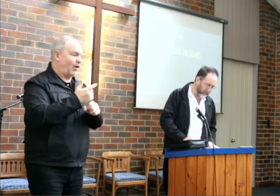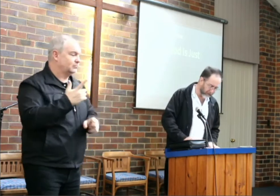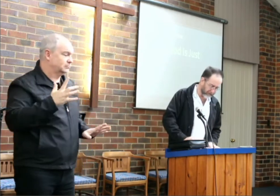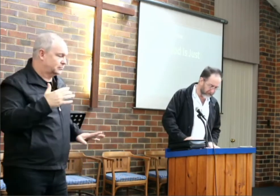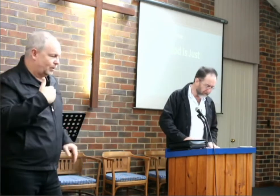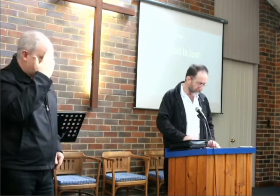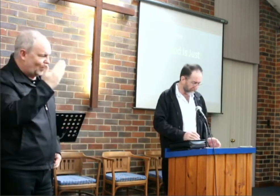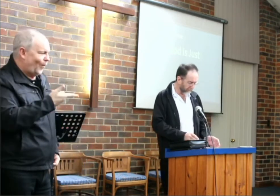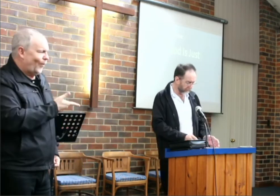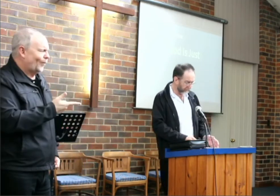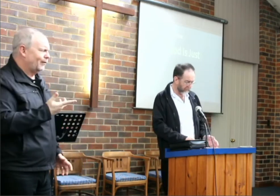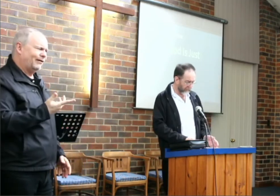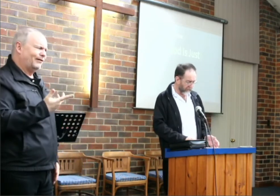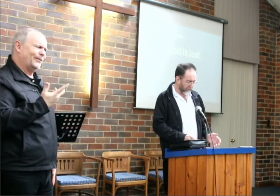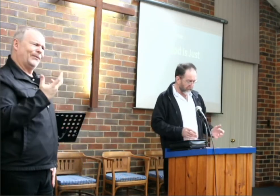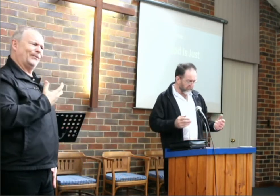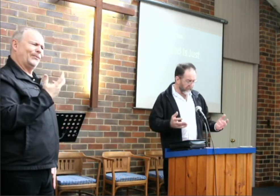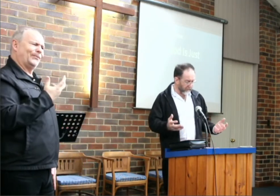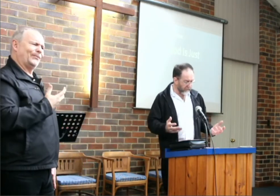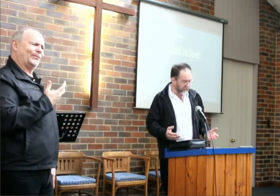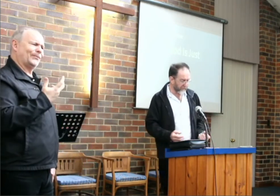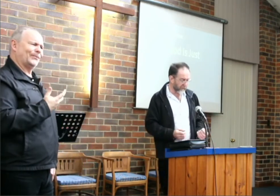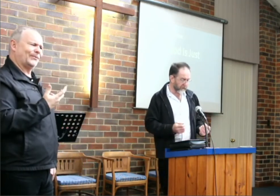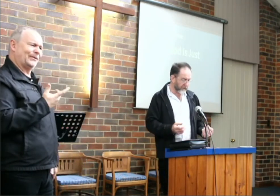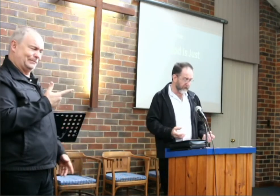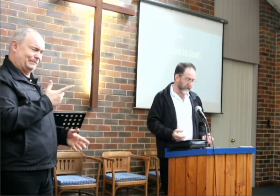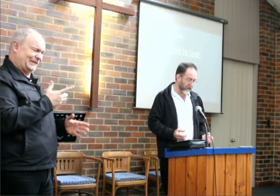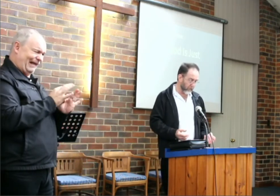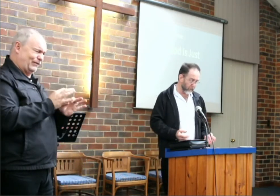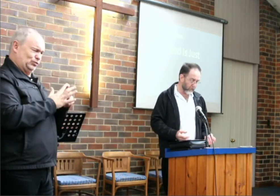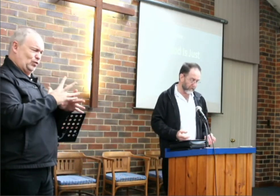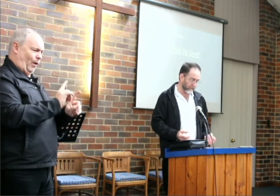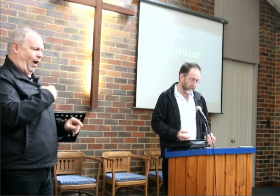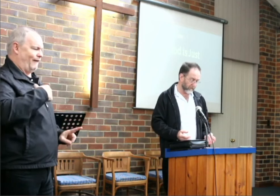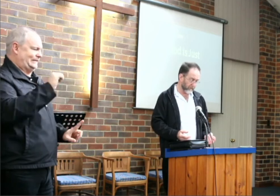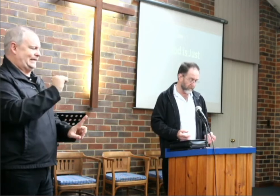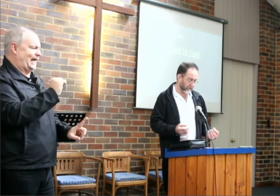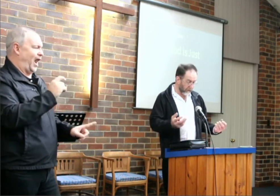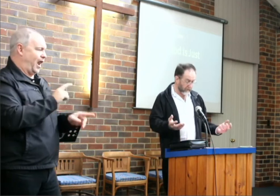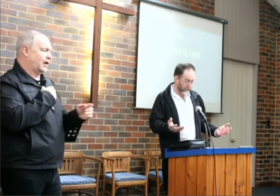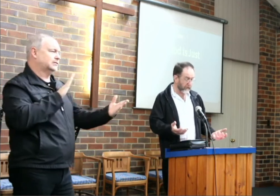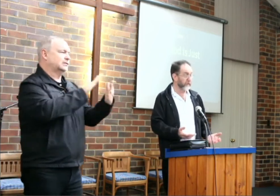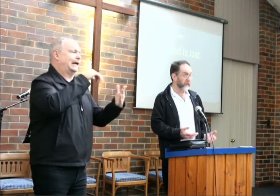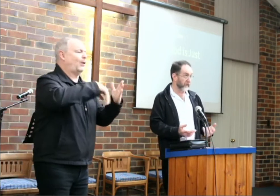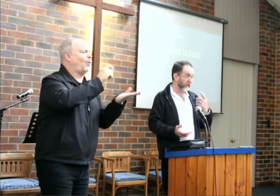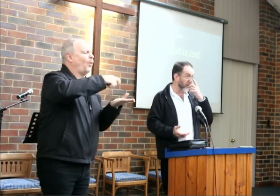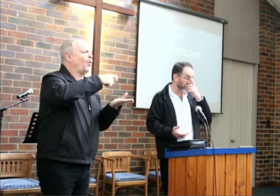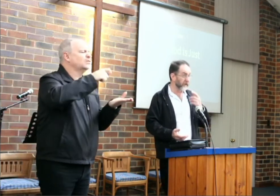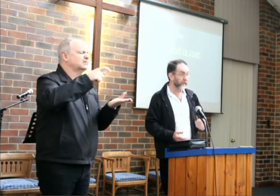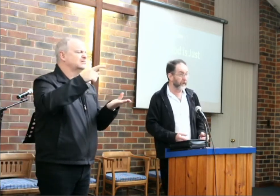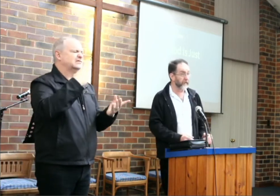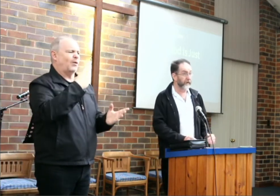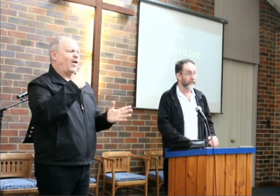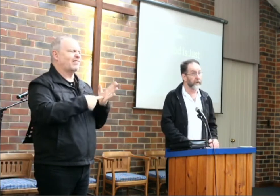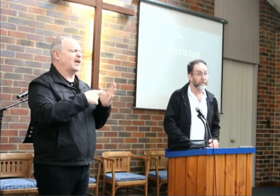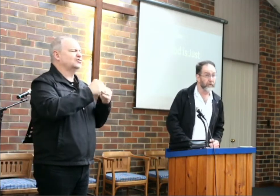It's not what you've done. It's like coming before a judge in court and say you've got a $1,000